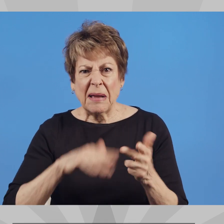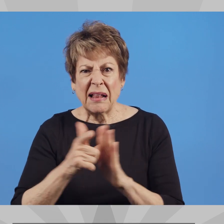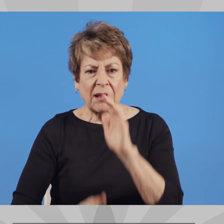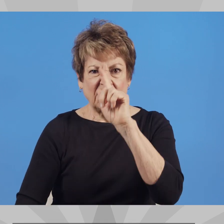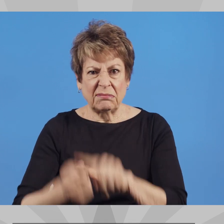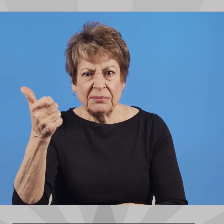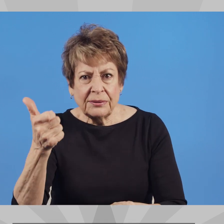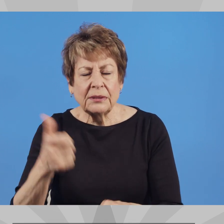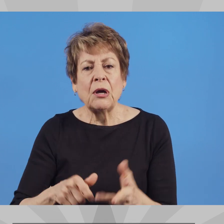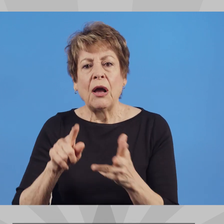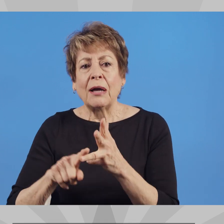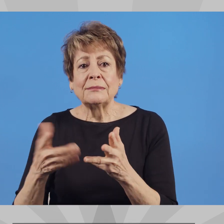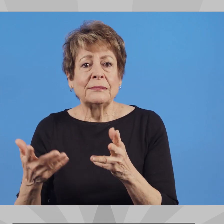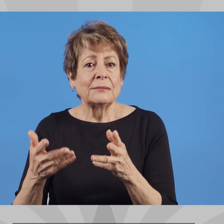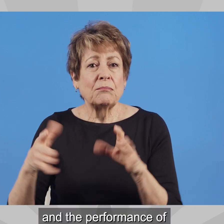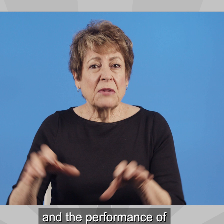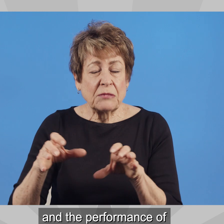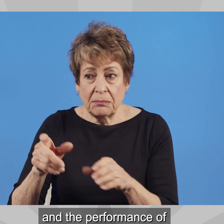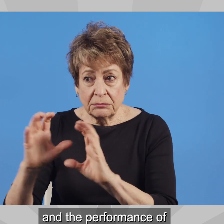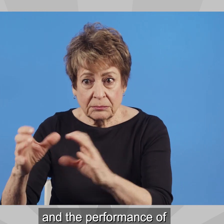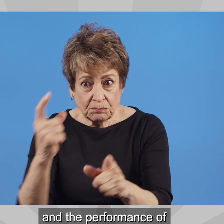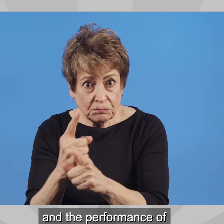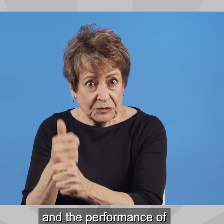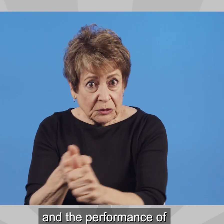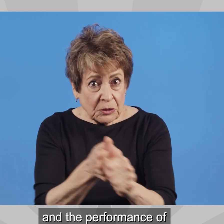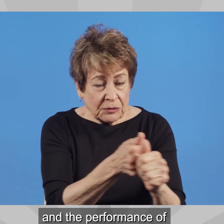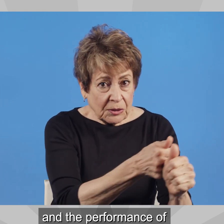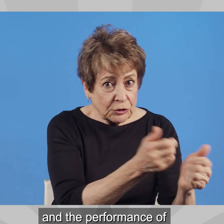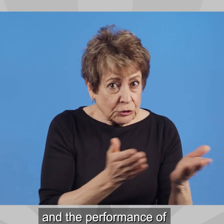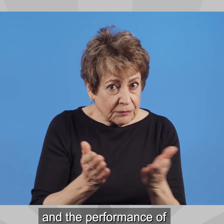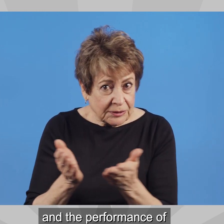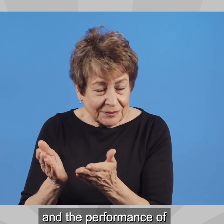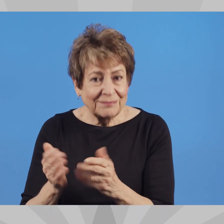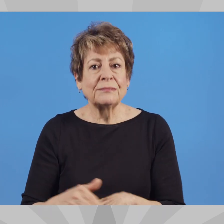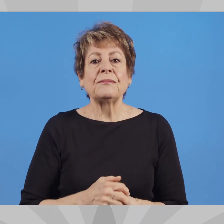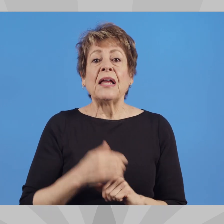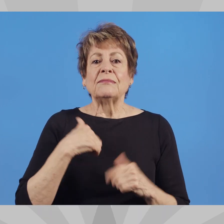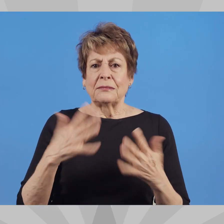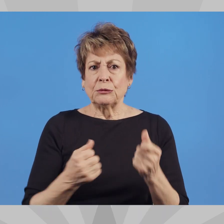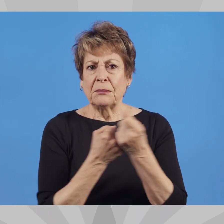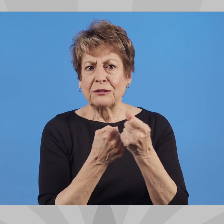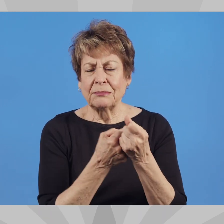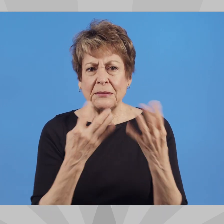advocacy against bad legislation, and the performance of constituent services.